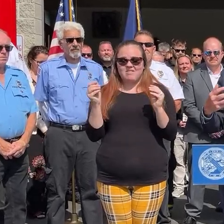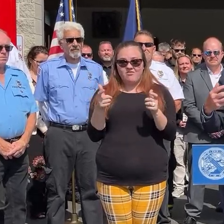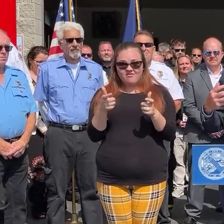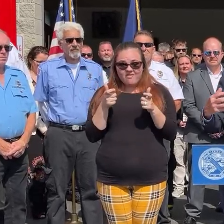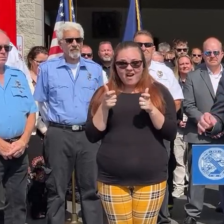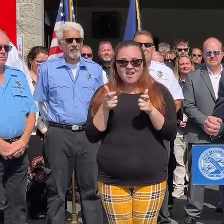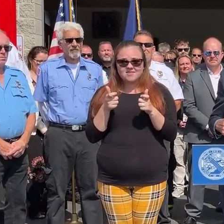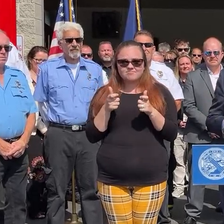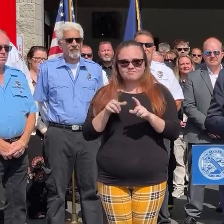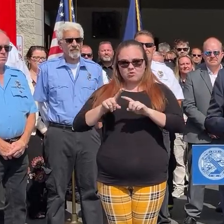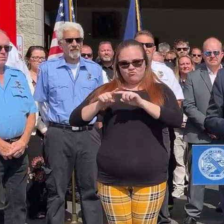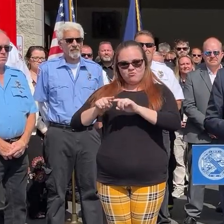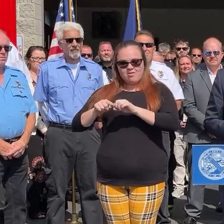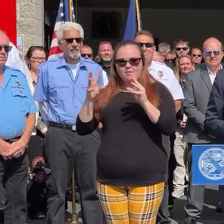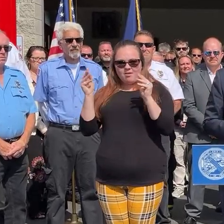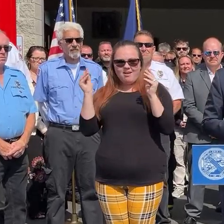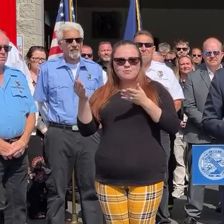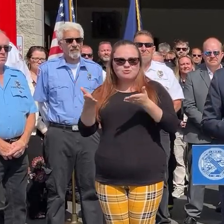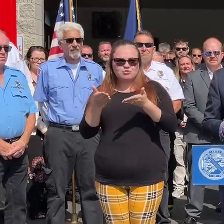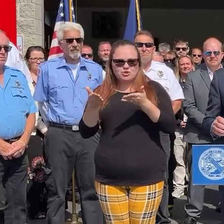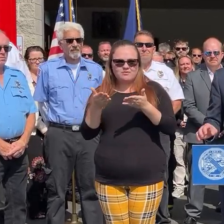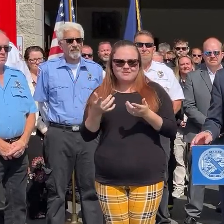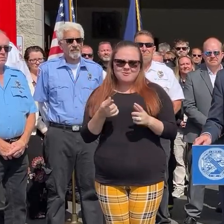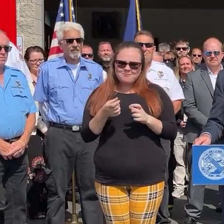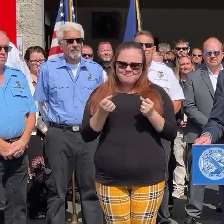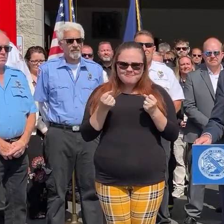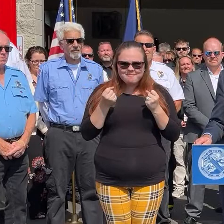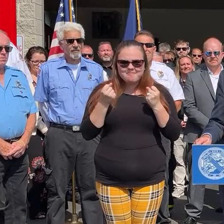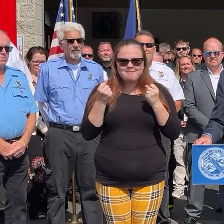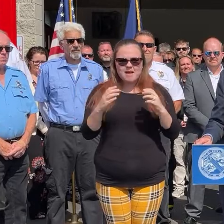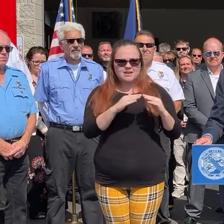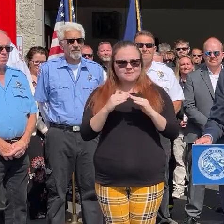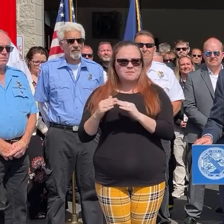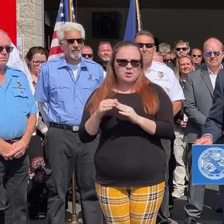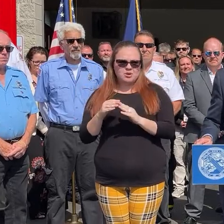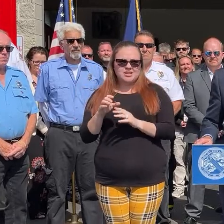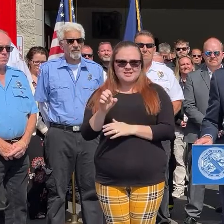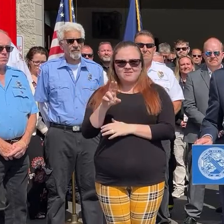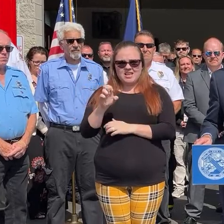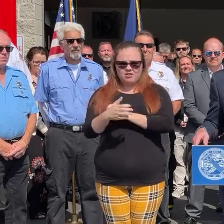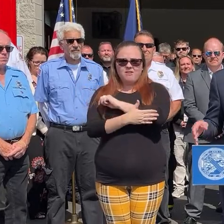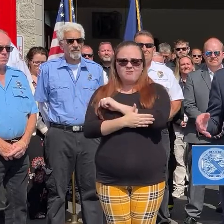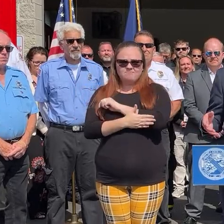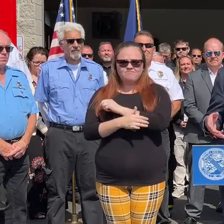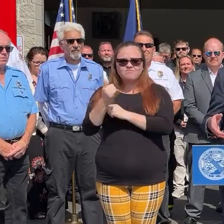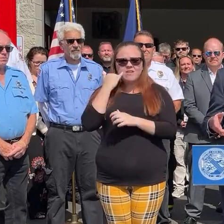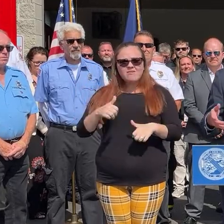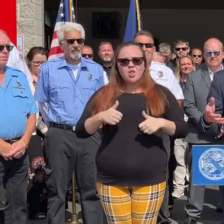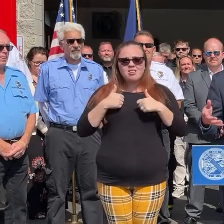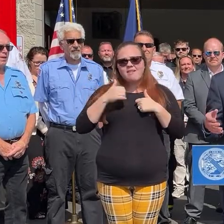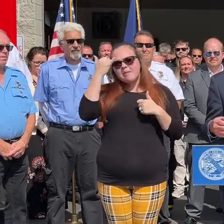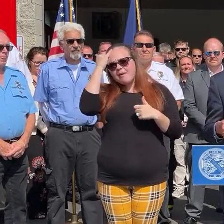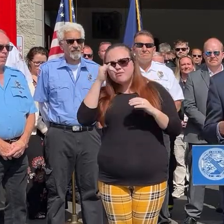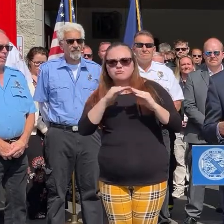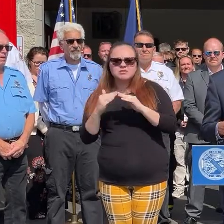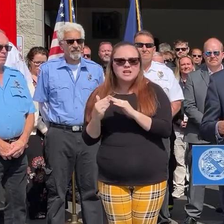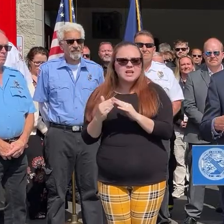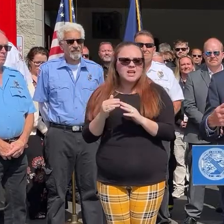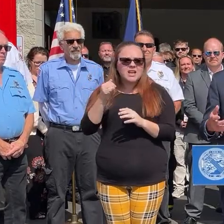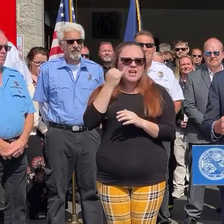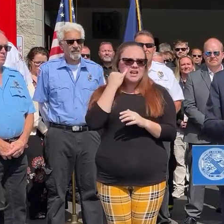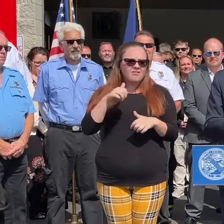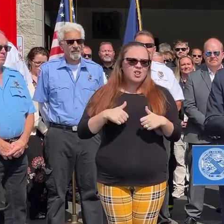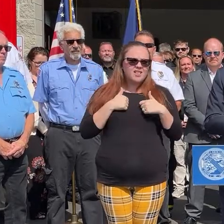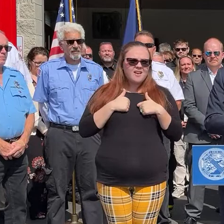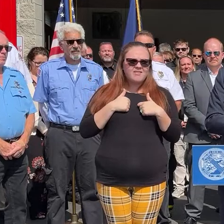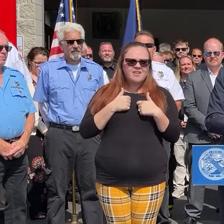quick and reliable ambulance service for many of the communities of Erie County. If you live in the city of Buffalo, if you live in